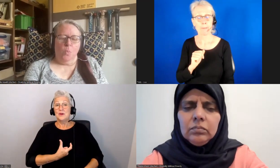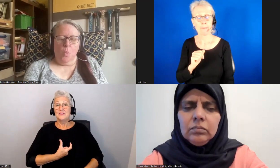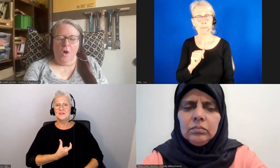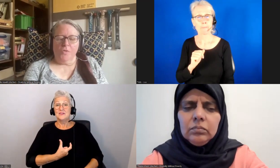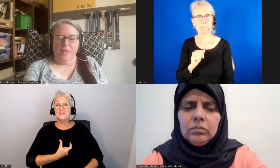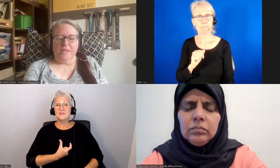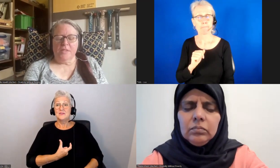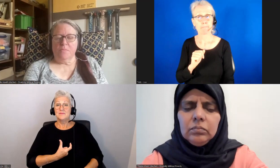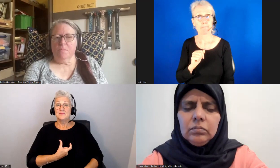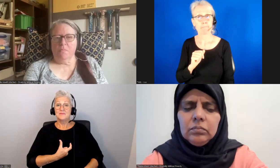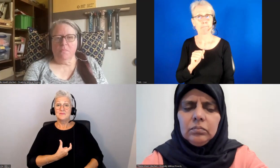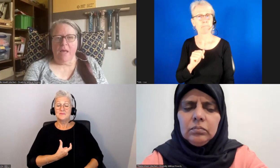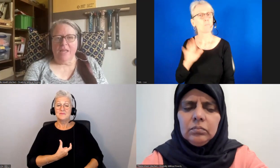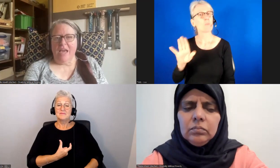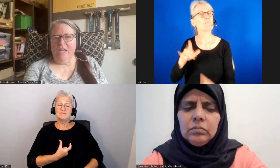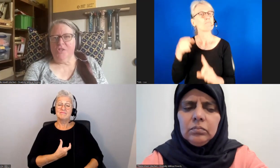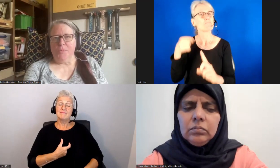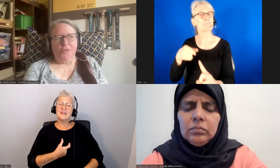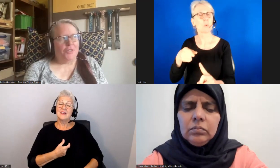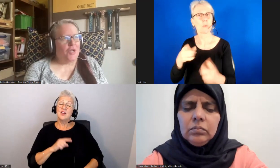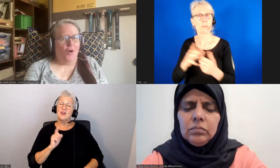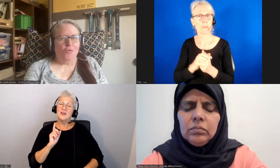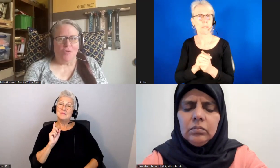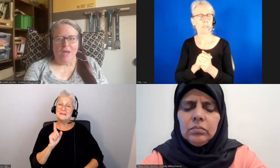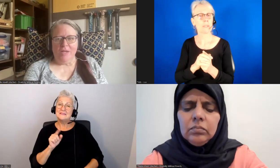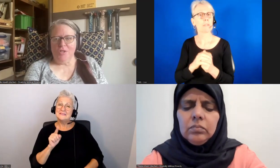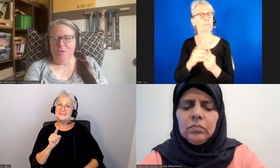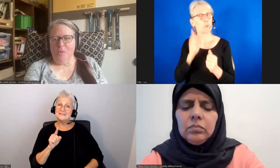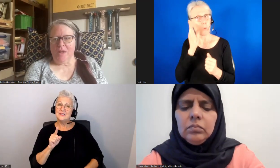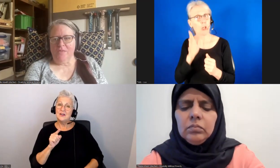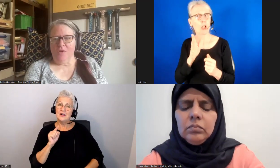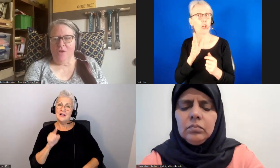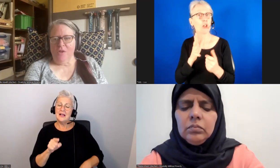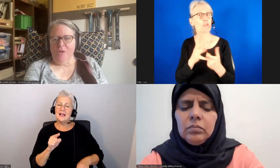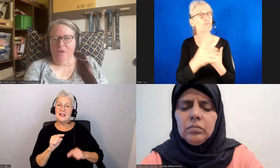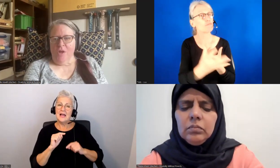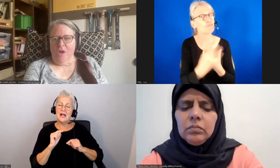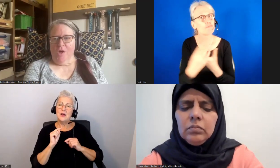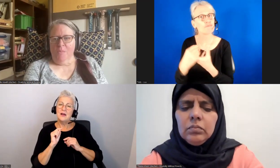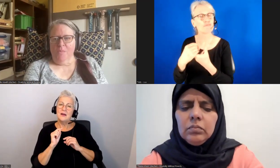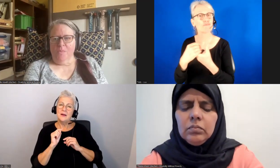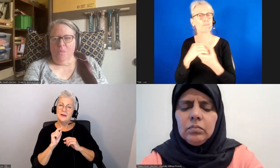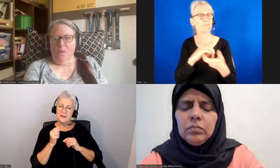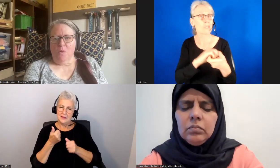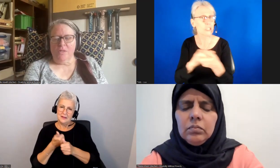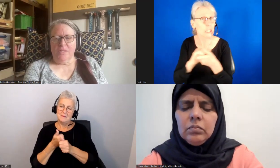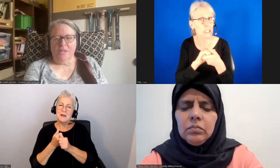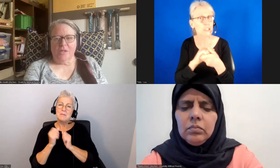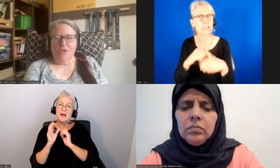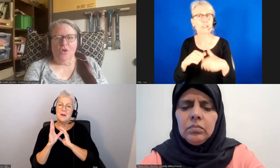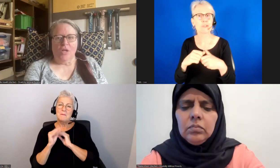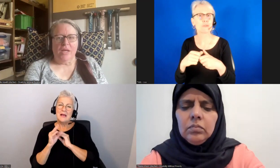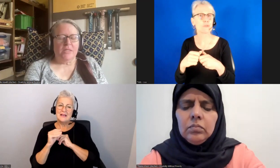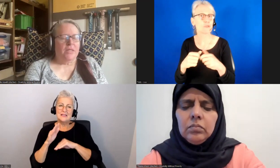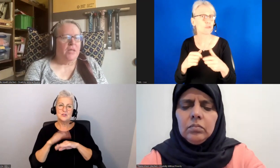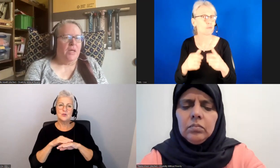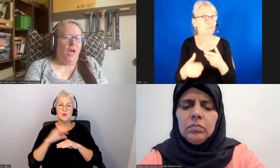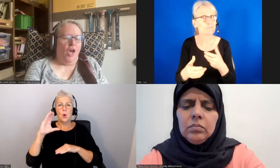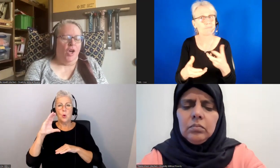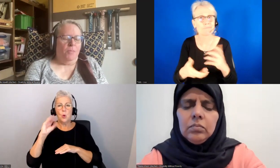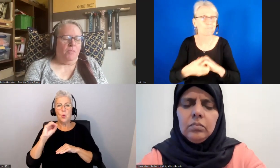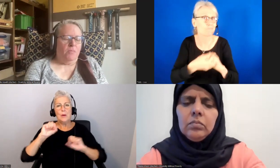announced what this engagement, co-creation, whatever we want to call